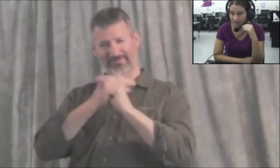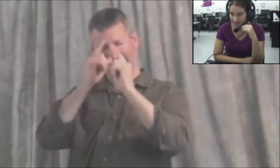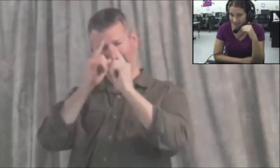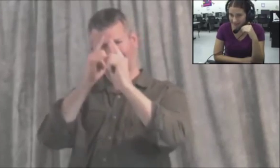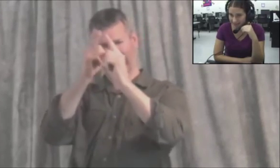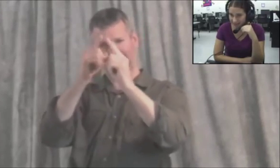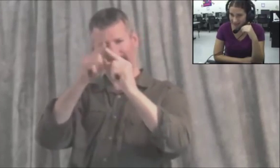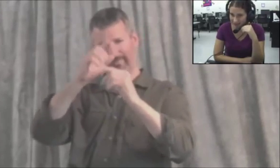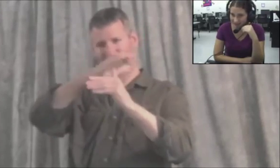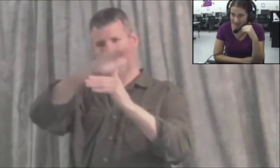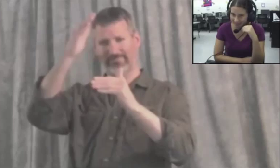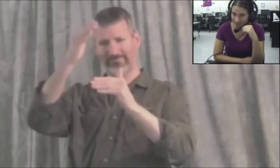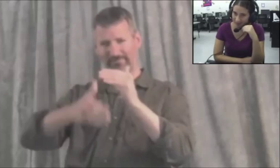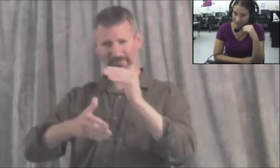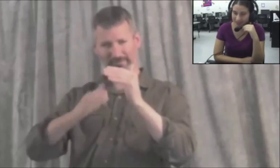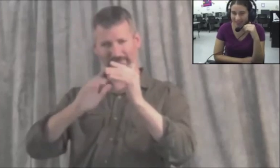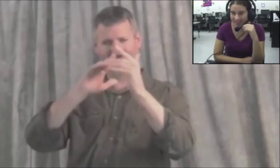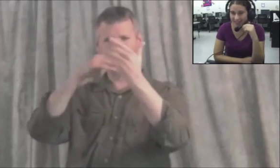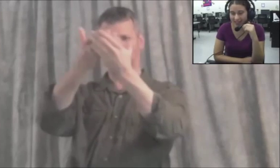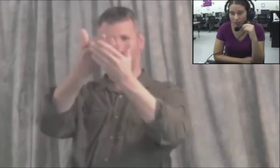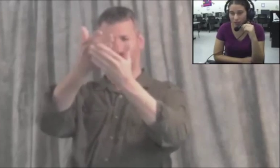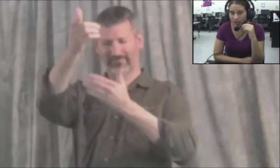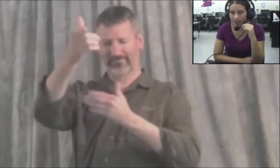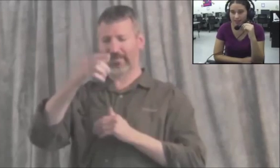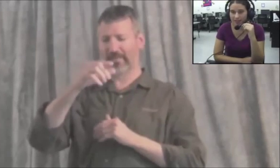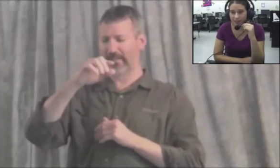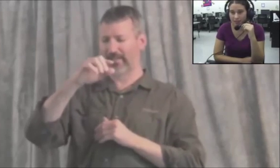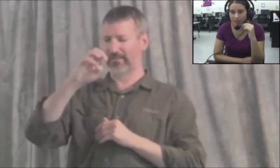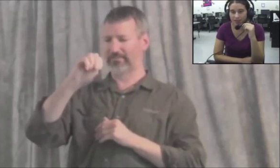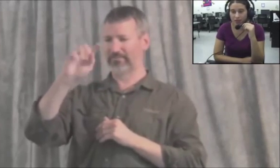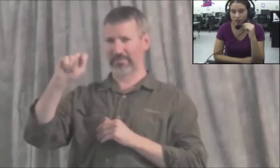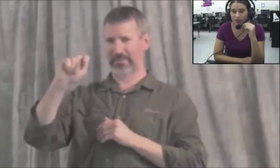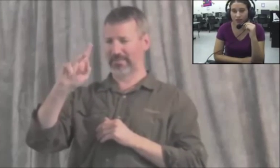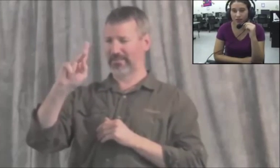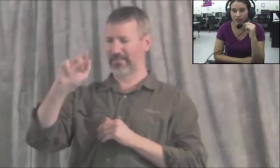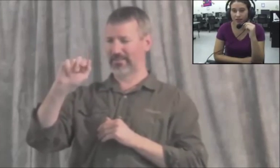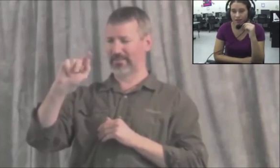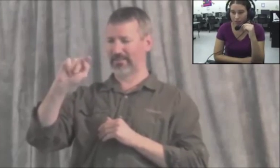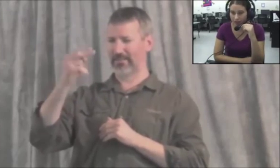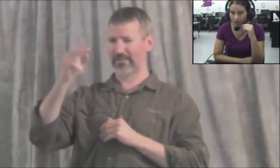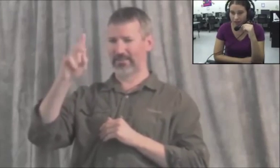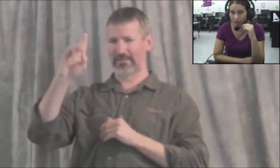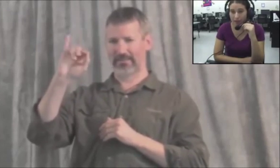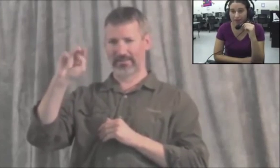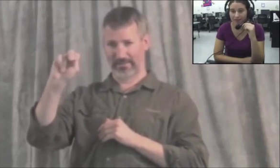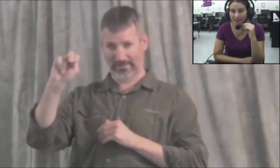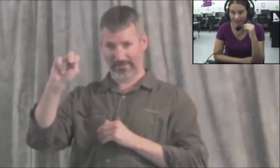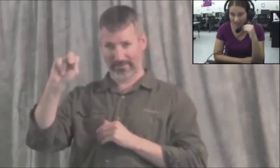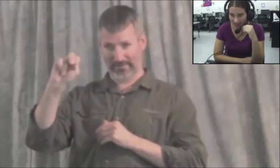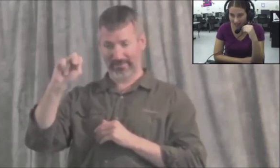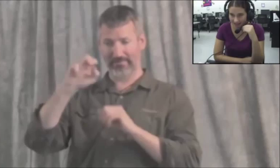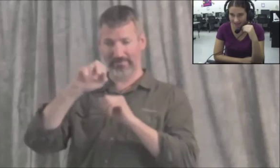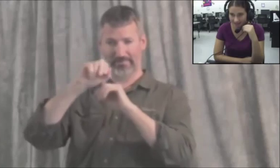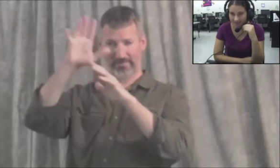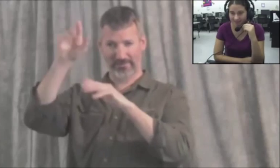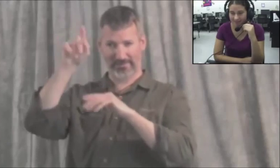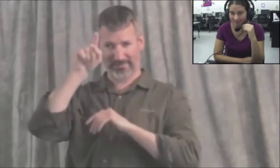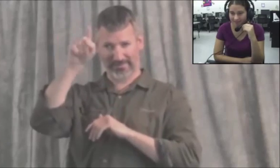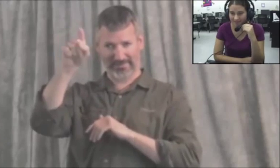And now in this year, 2013, I would like to make it to the very end of the mountain, Mount